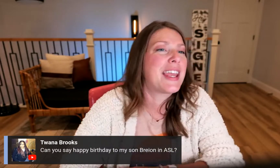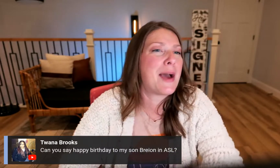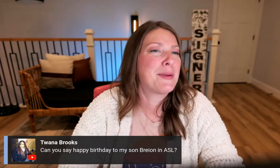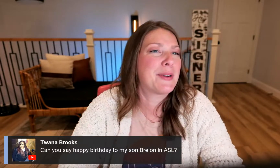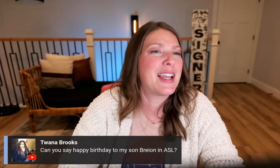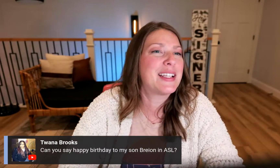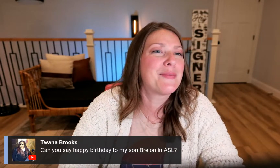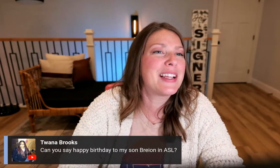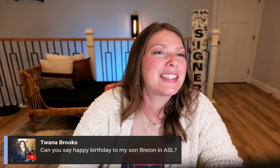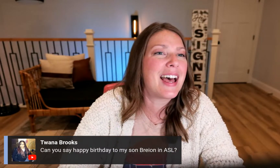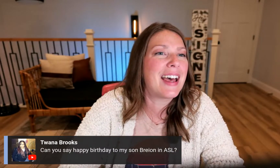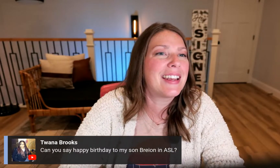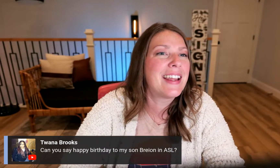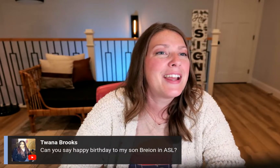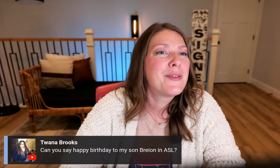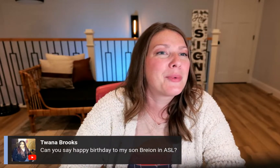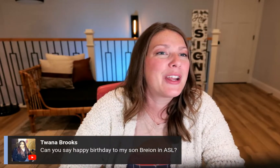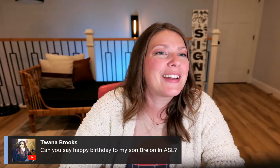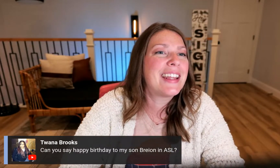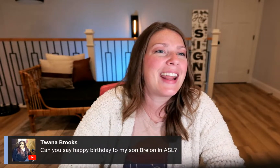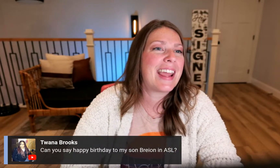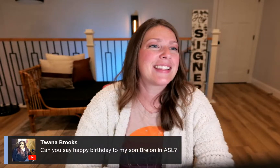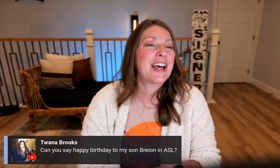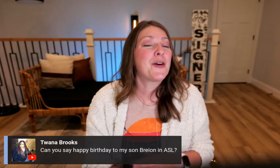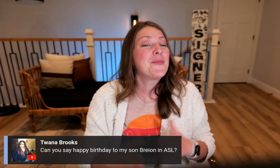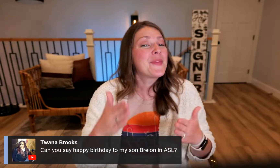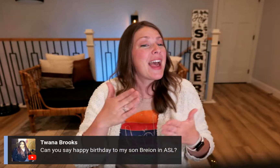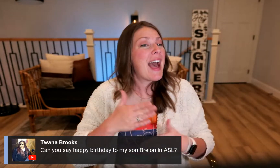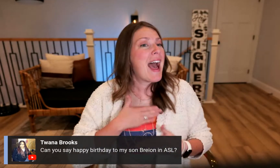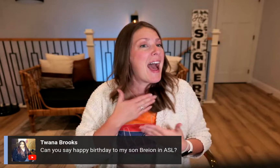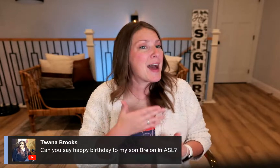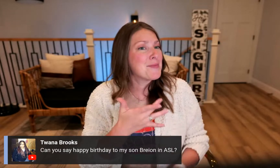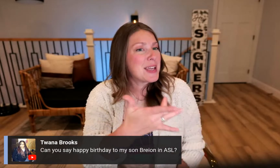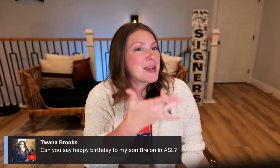happy birthday to my son, Breon in ASL? Happy